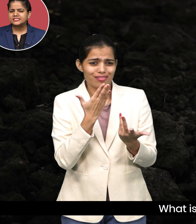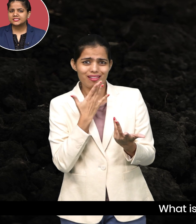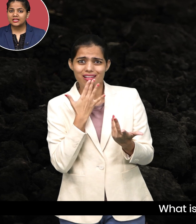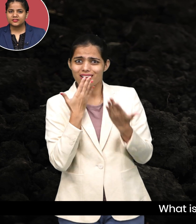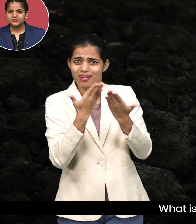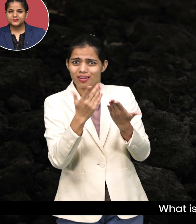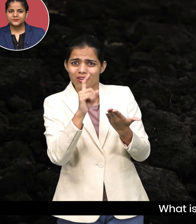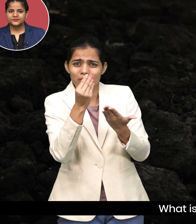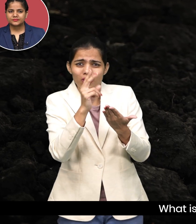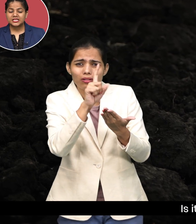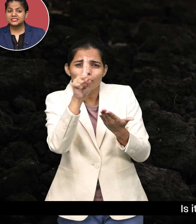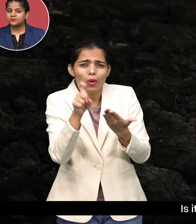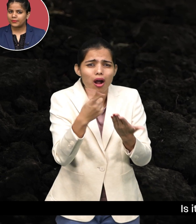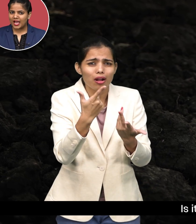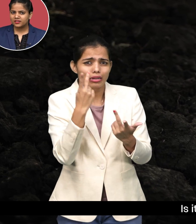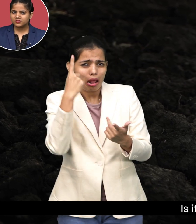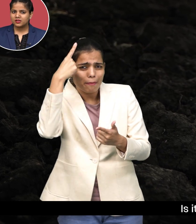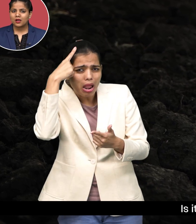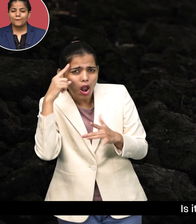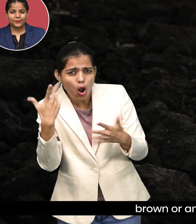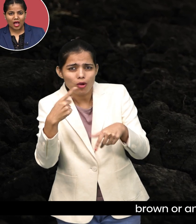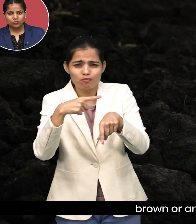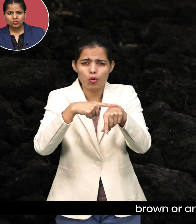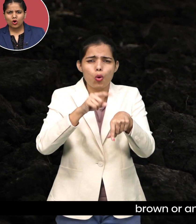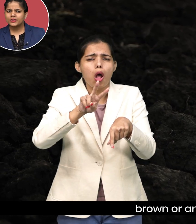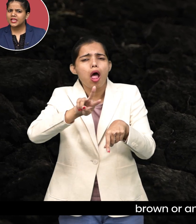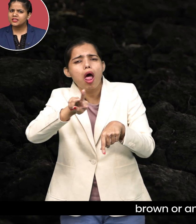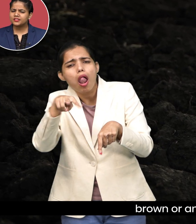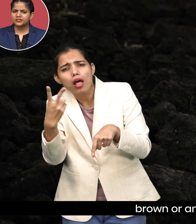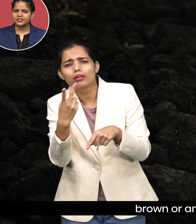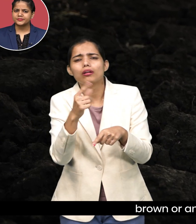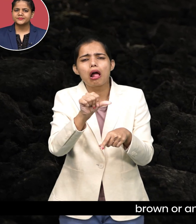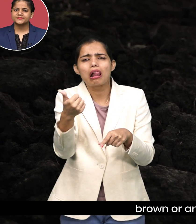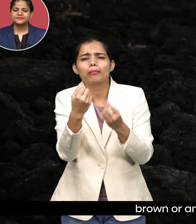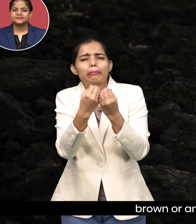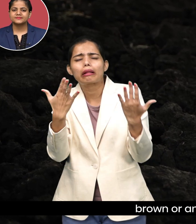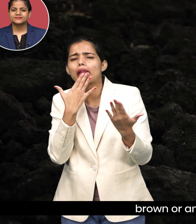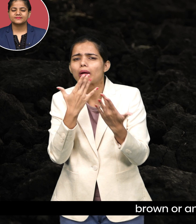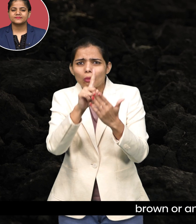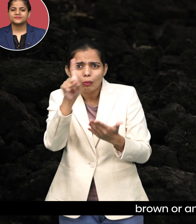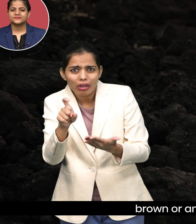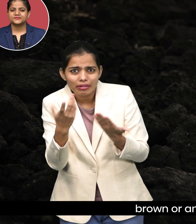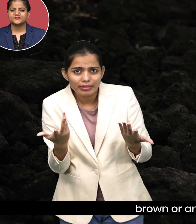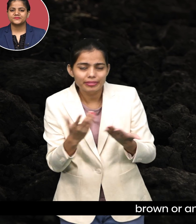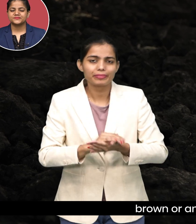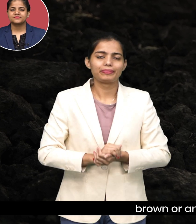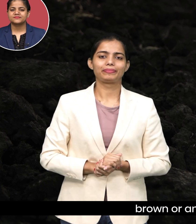What is its color? Is it black, brown, or any other color?